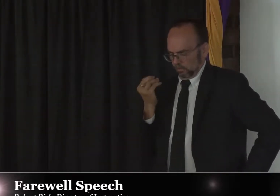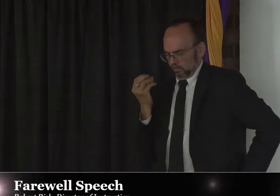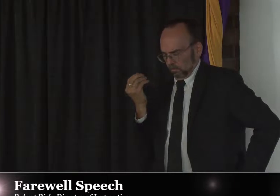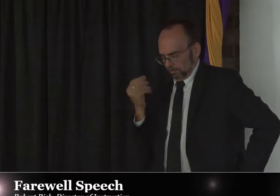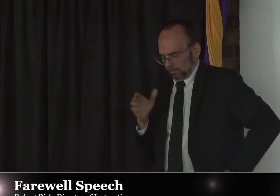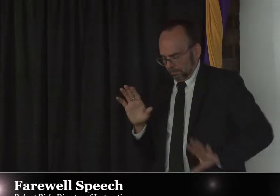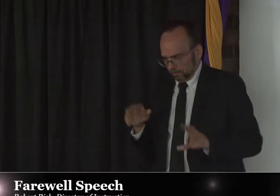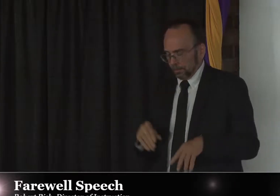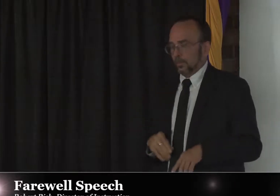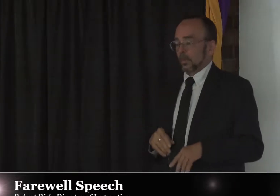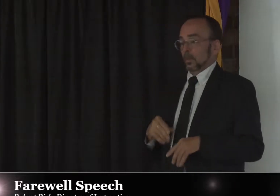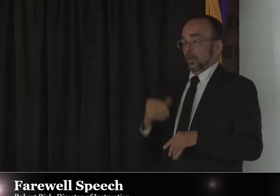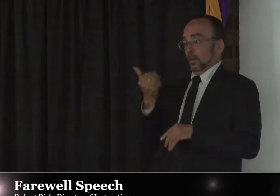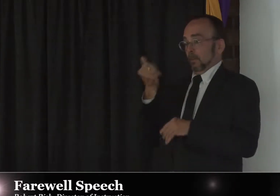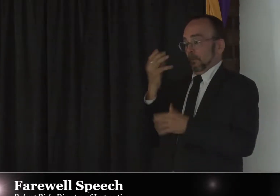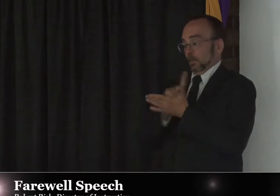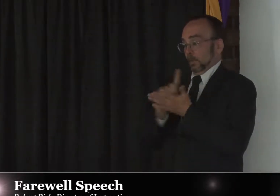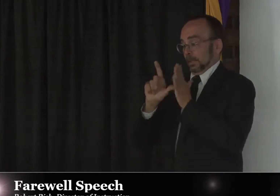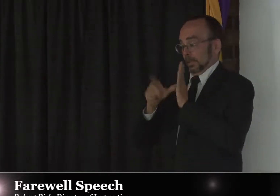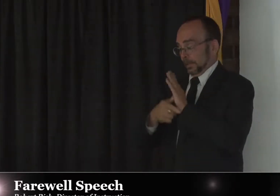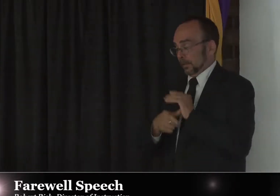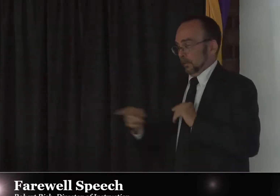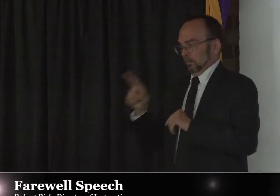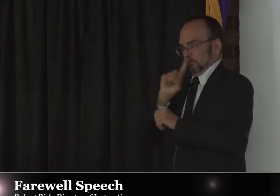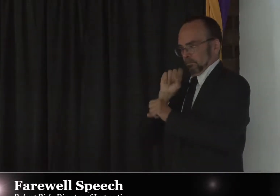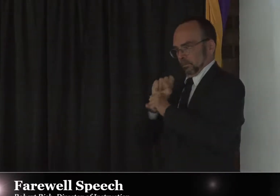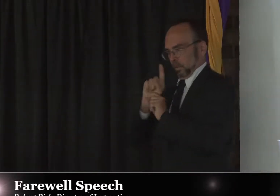know what to do. A few weeks later,